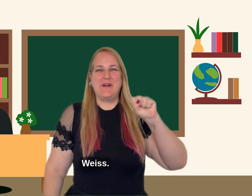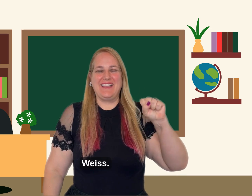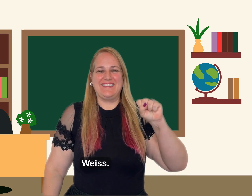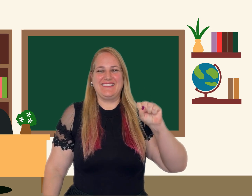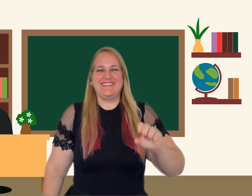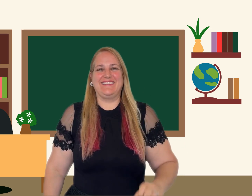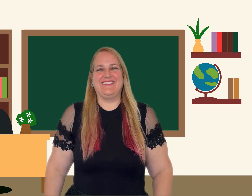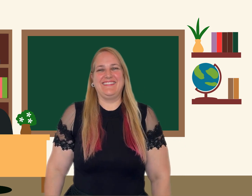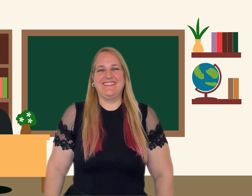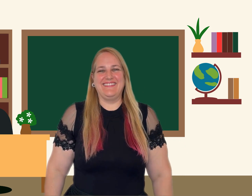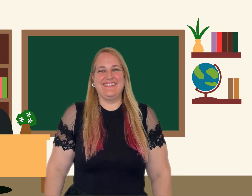Weiss.